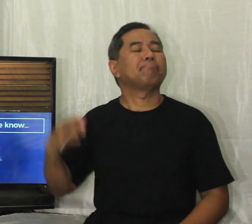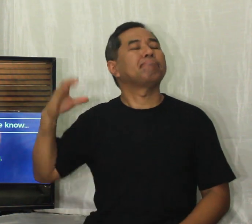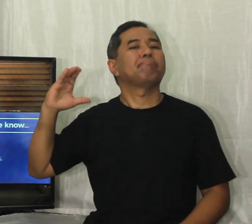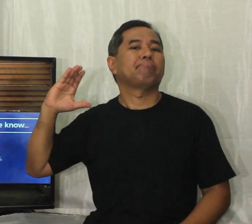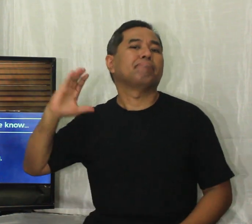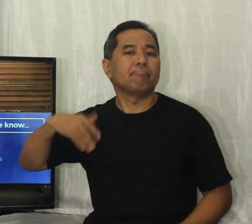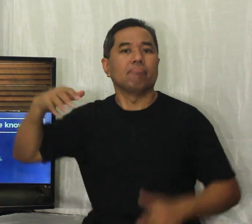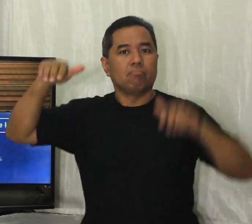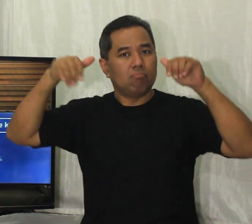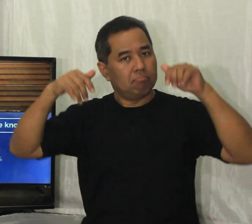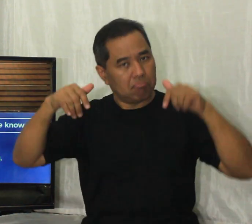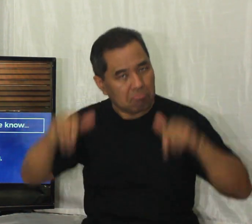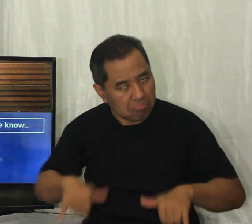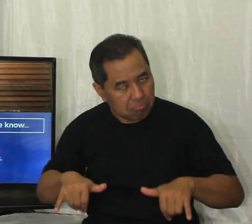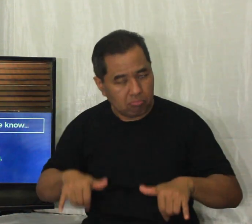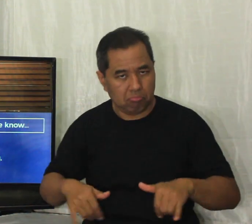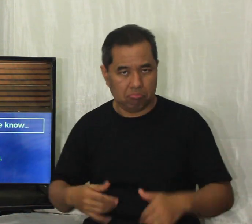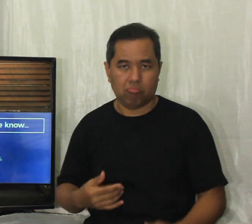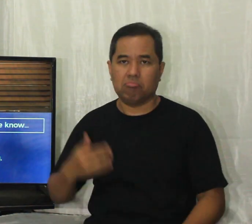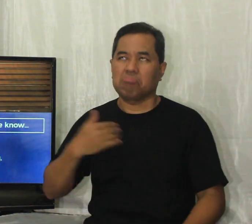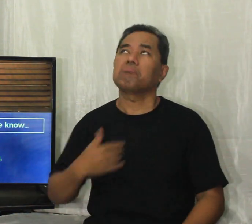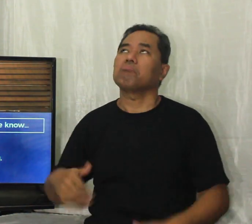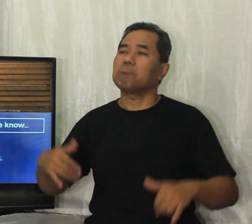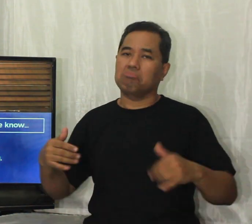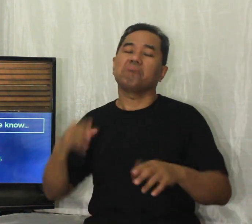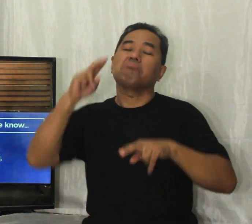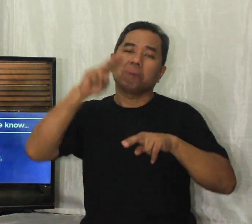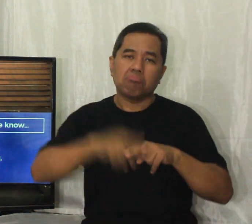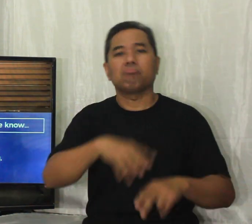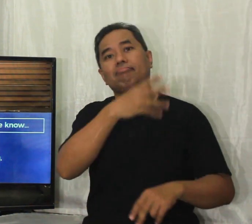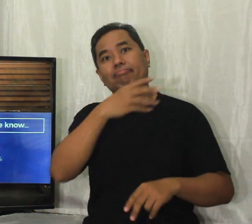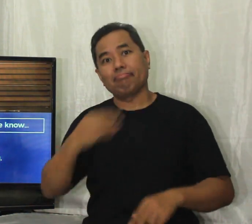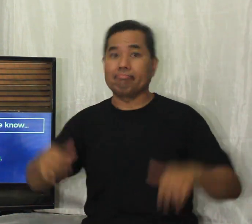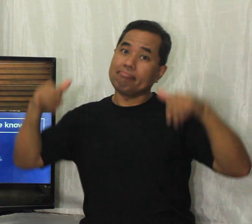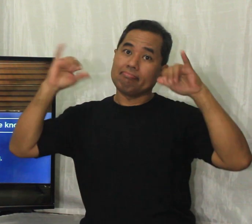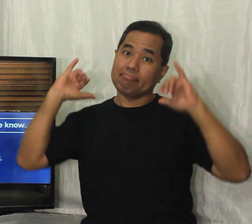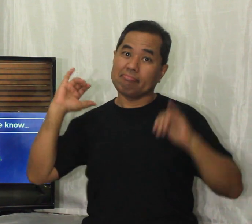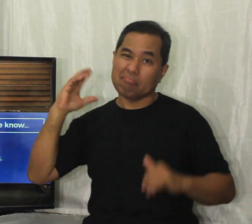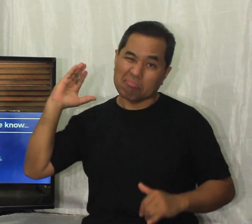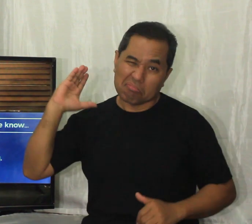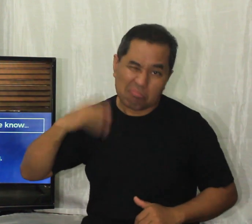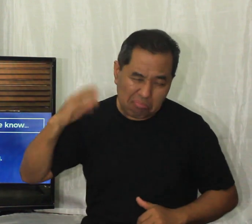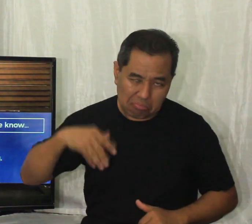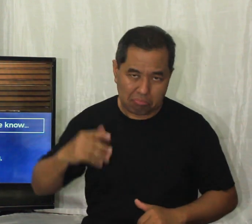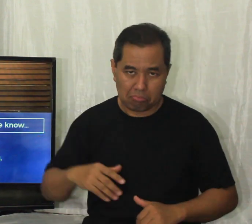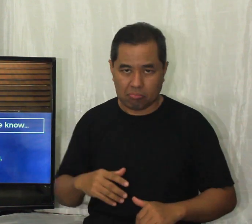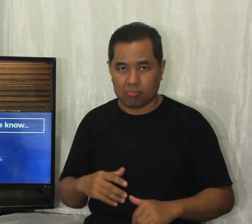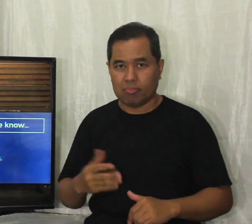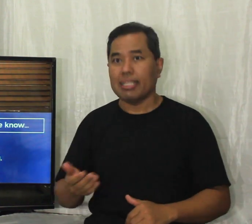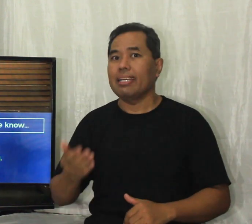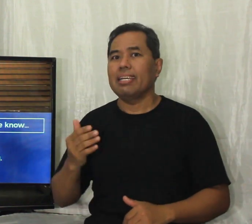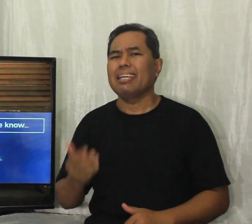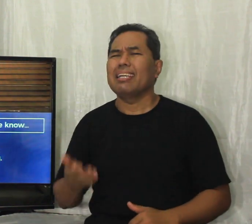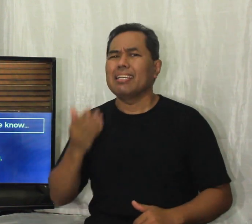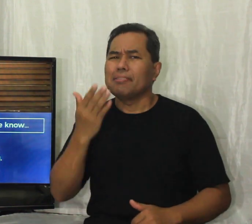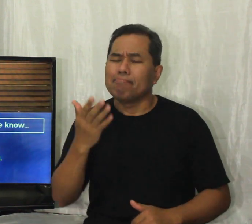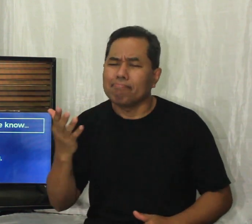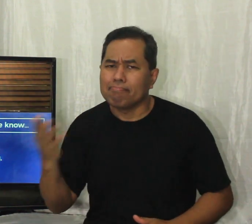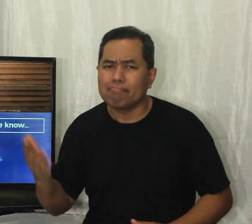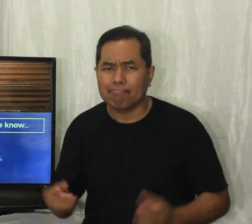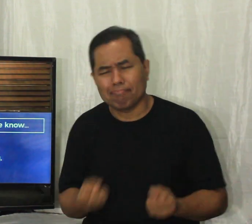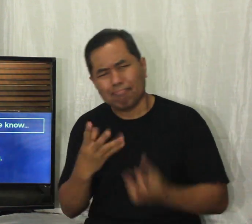I'm not going to talk to anybody else. I'm just going to wait. I'm just going to sit and wait until He comes. No, there is actually some things that we still need to